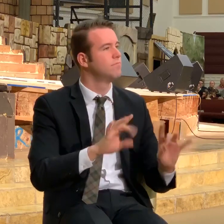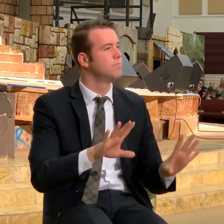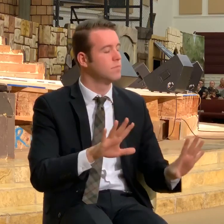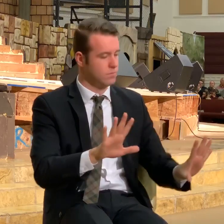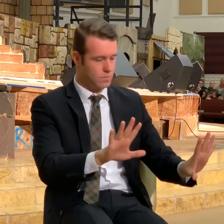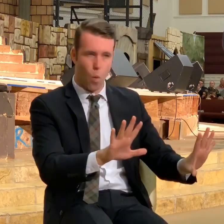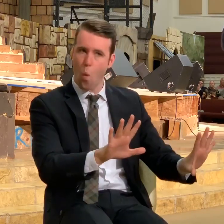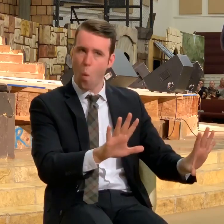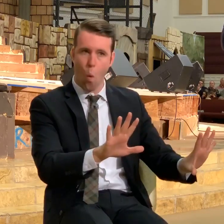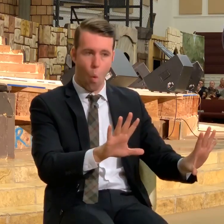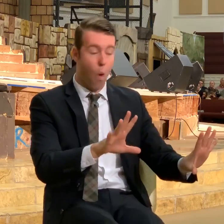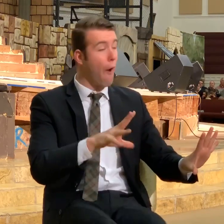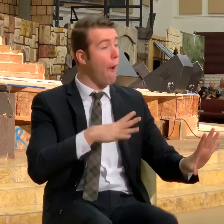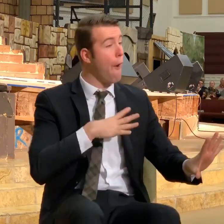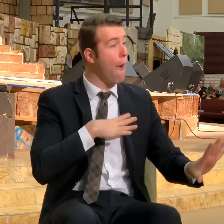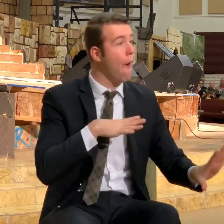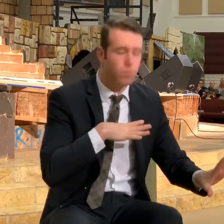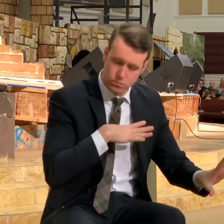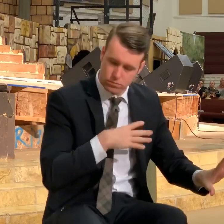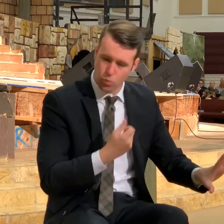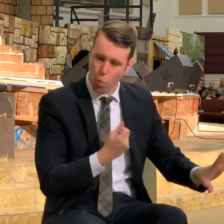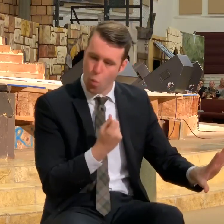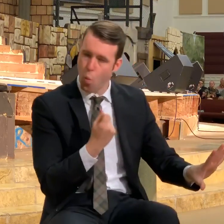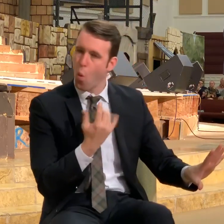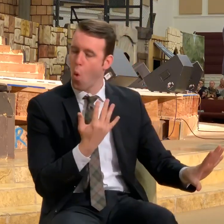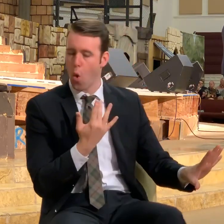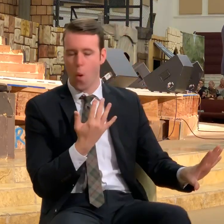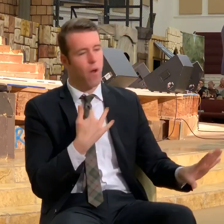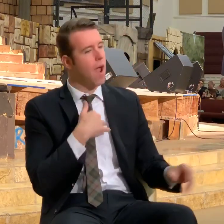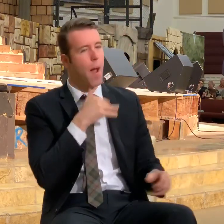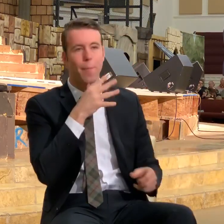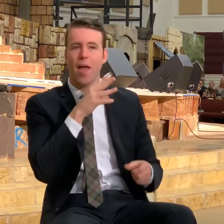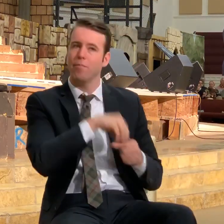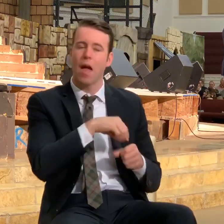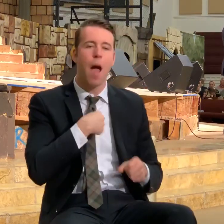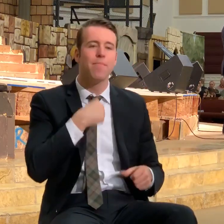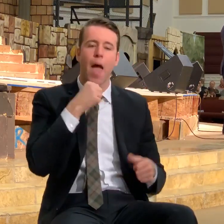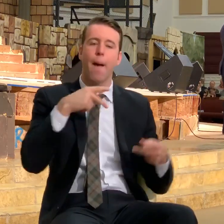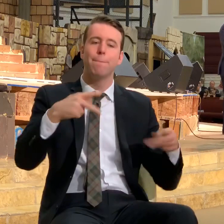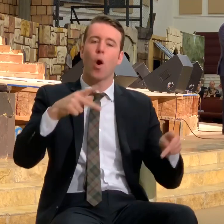back. Say, no. I'm not a party parasite.